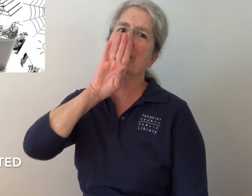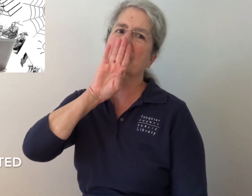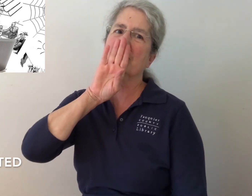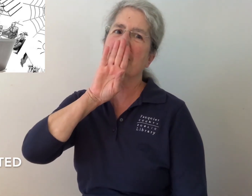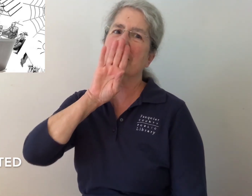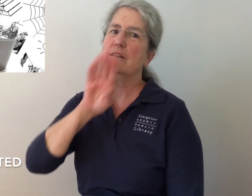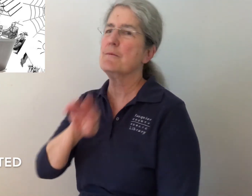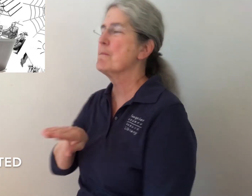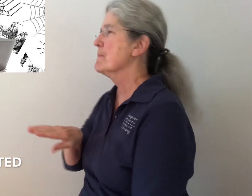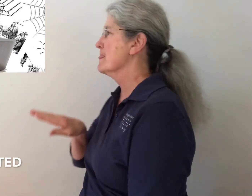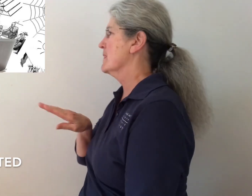Frustrated.